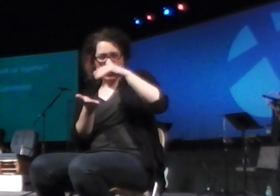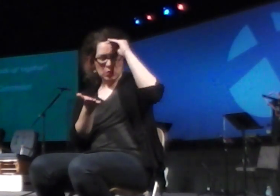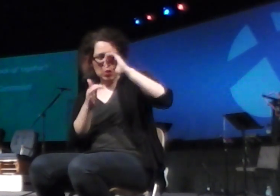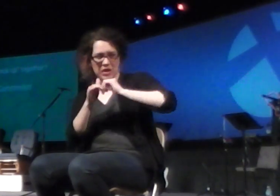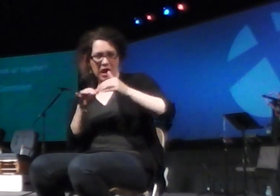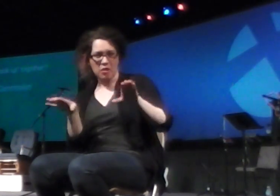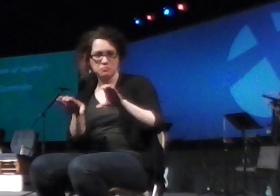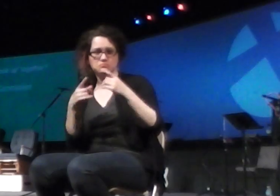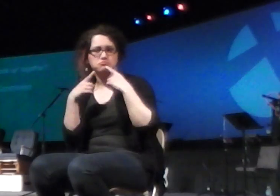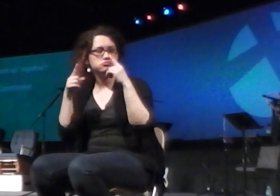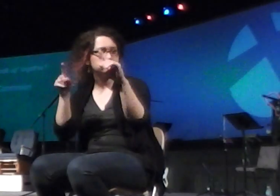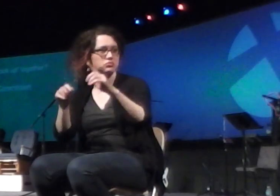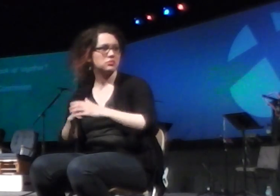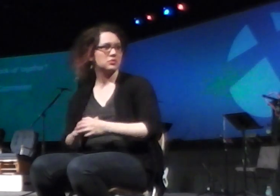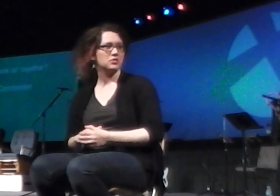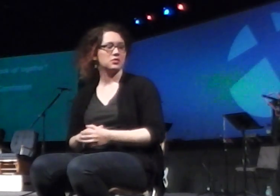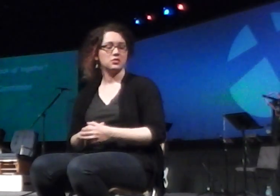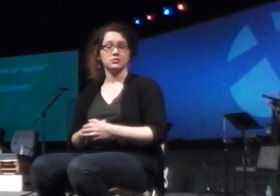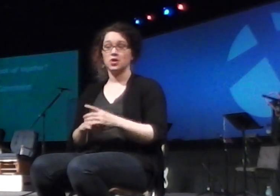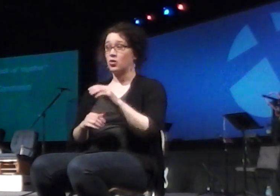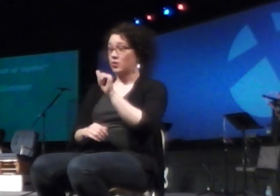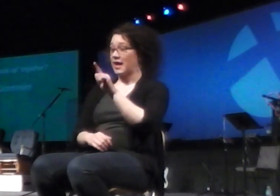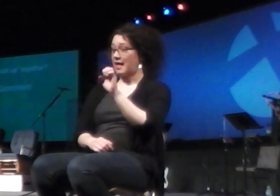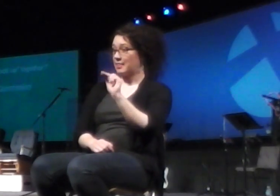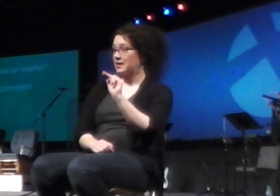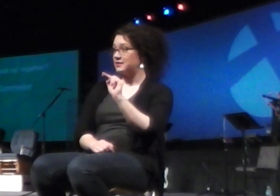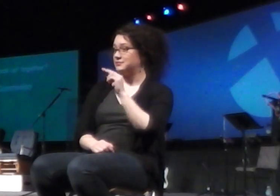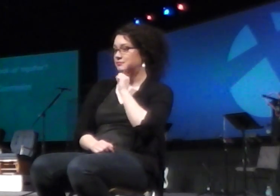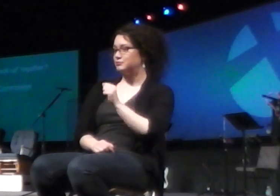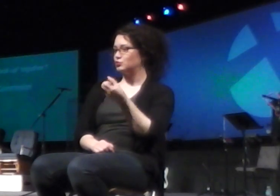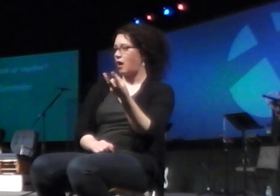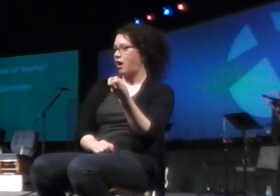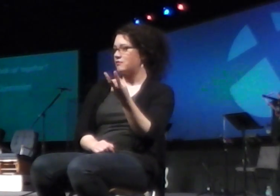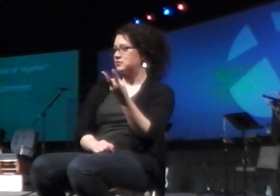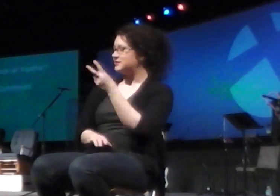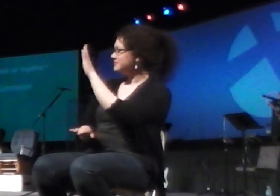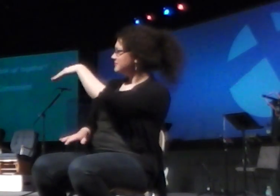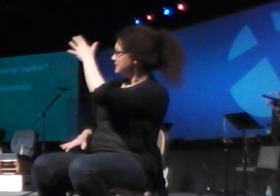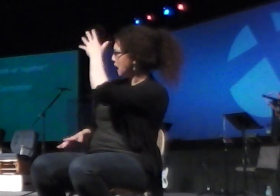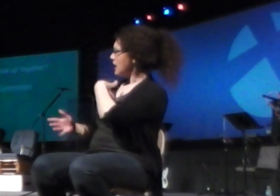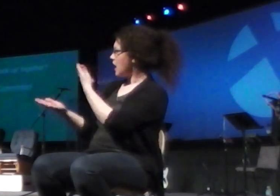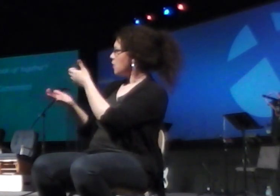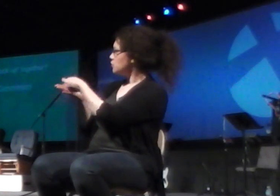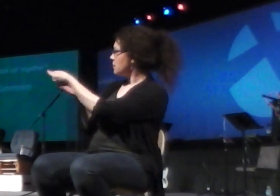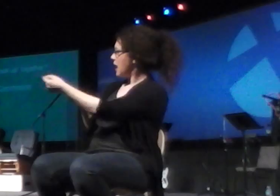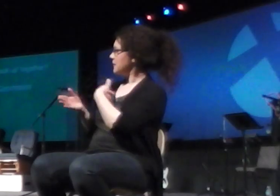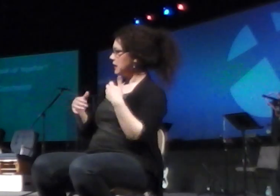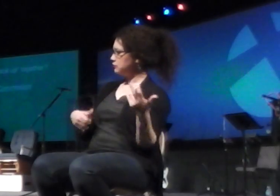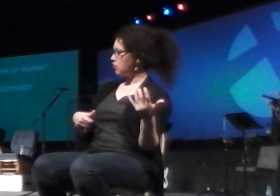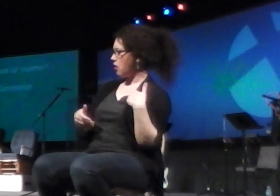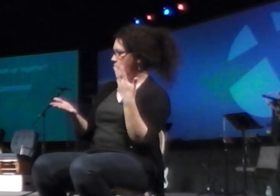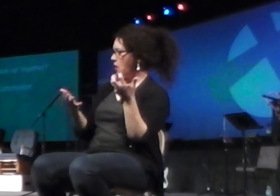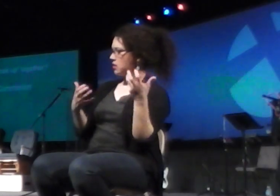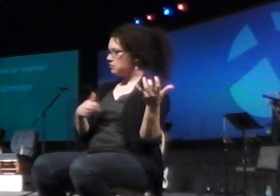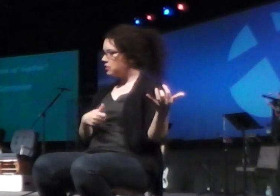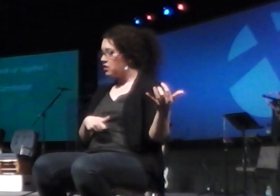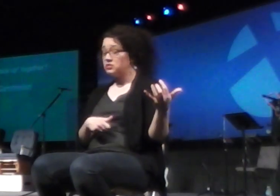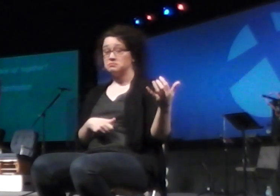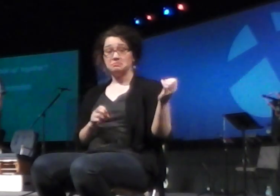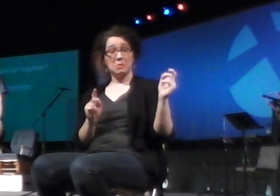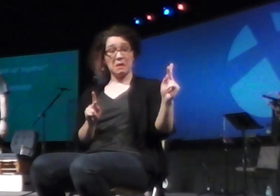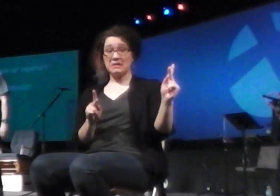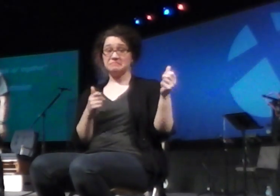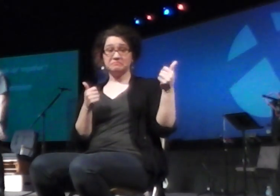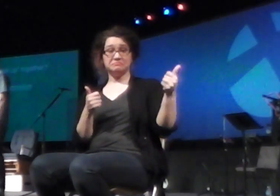so when Alan turned 12 years old, he said to me, Dad, I want you to buy me a guitar. I want to learn how to play the guitar. And I said, okay,